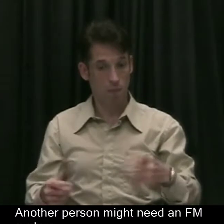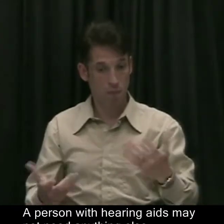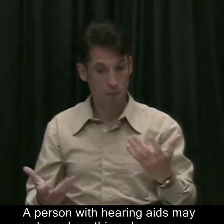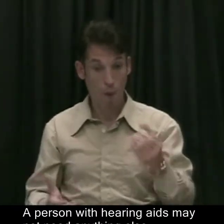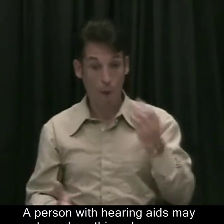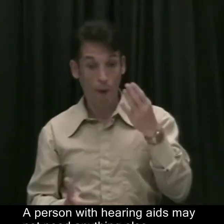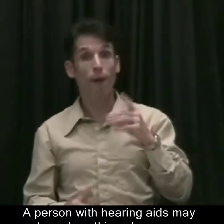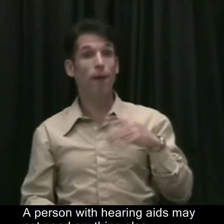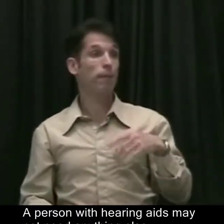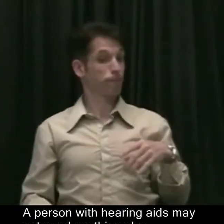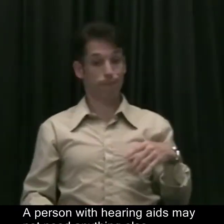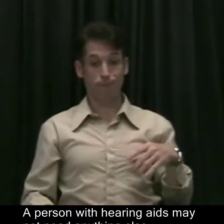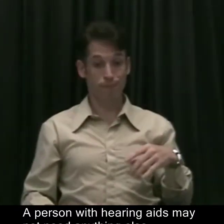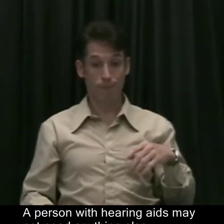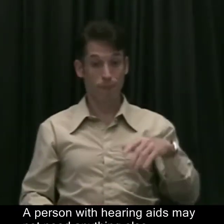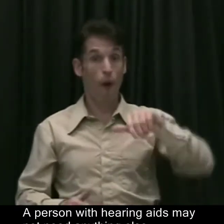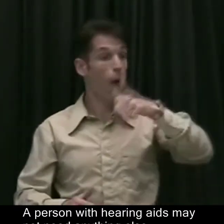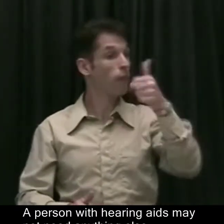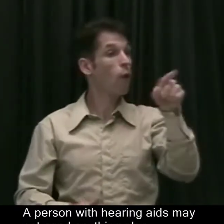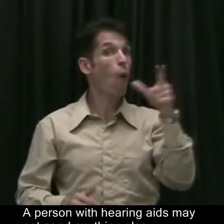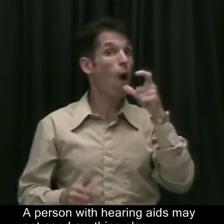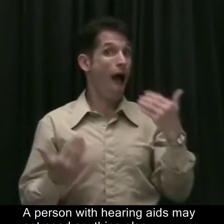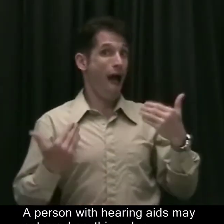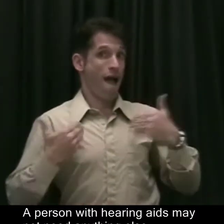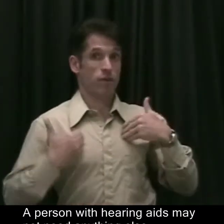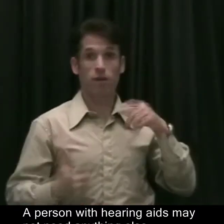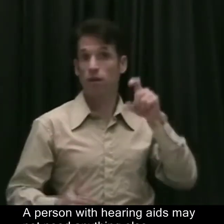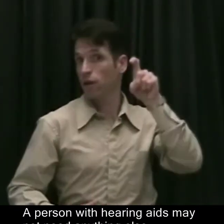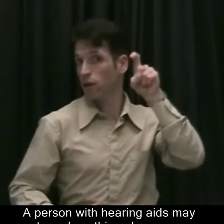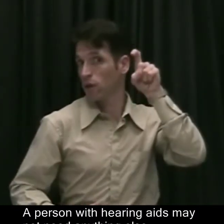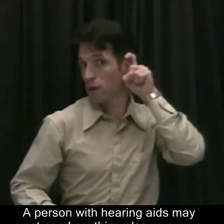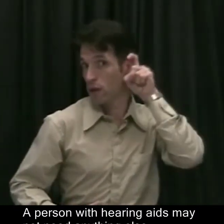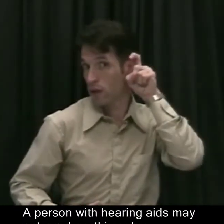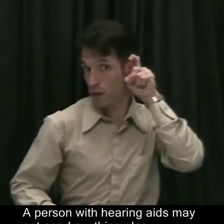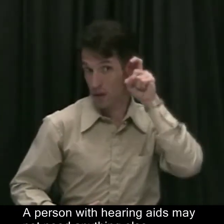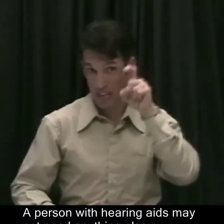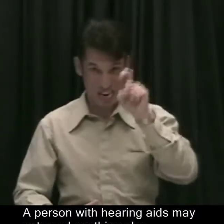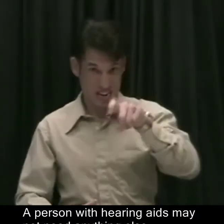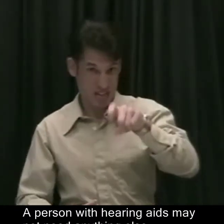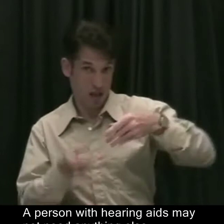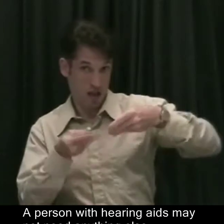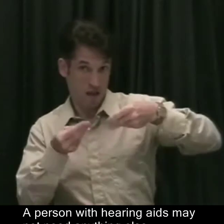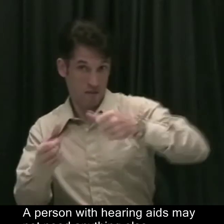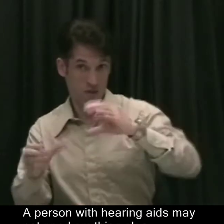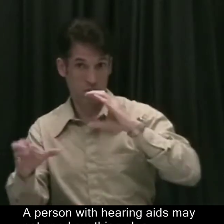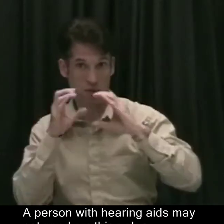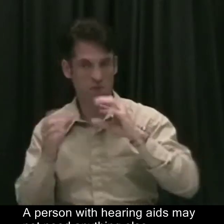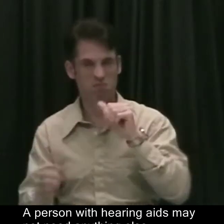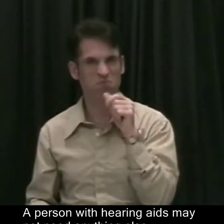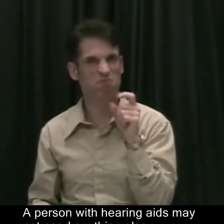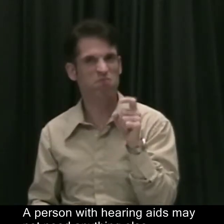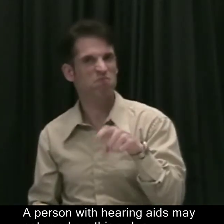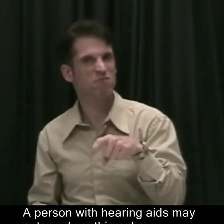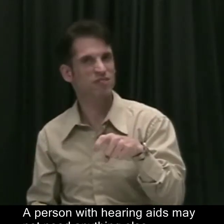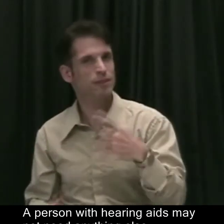system. A person with hearing aids may not need anything else.